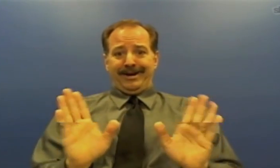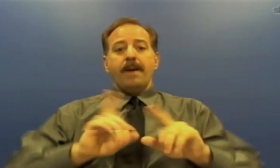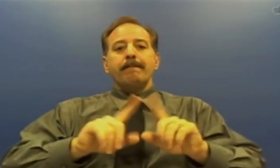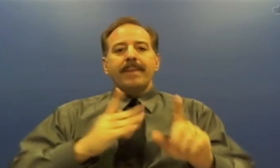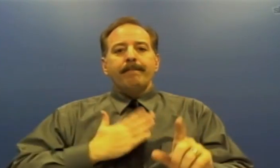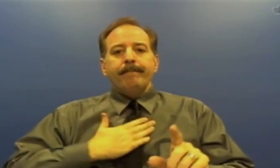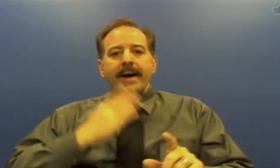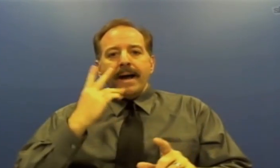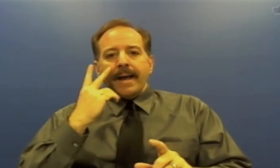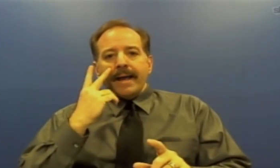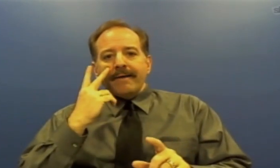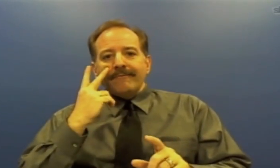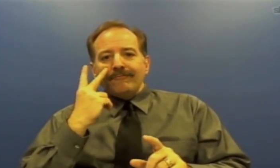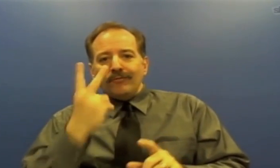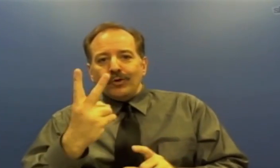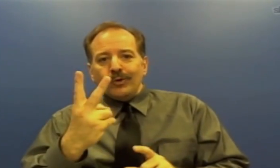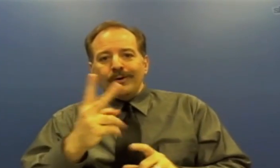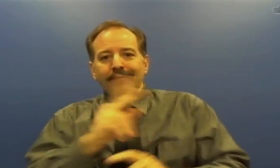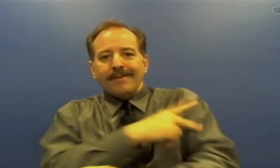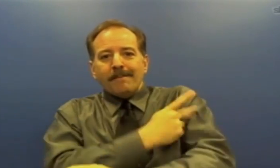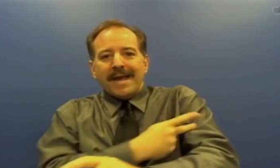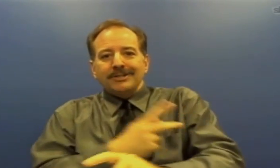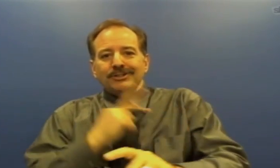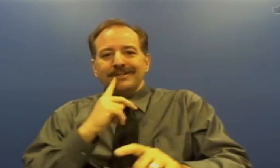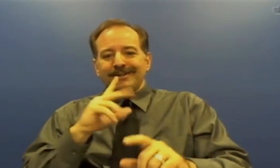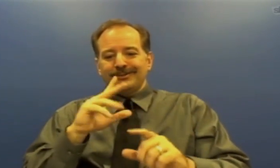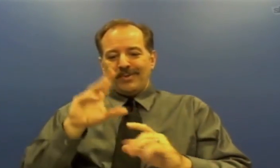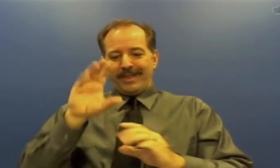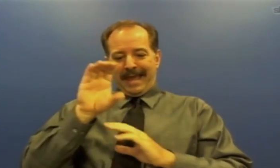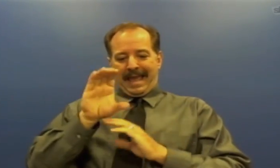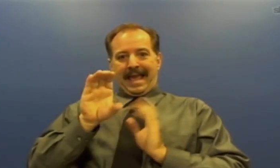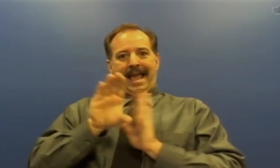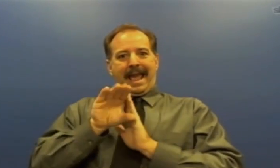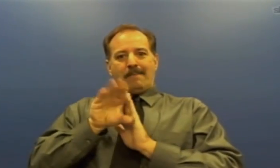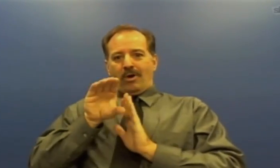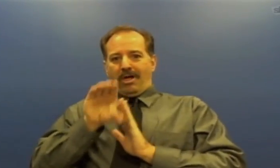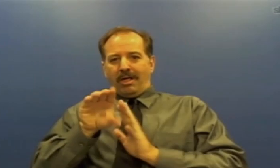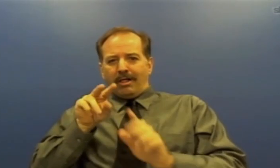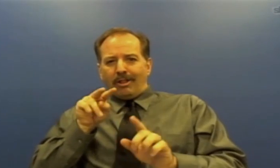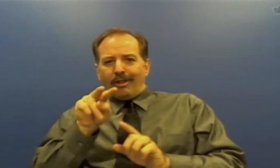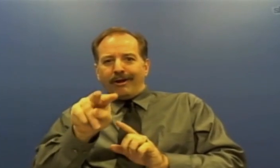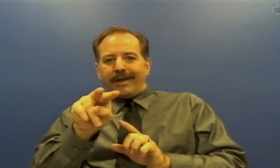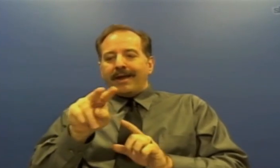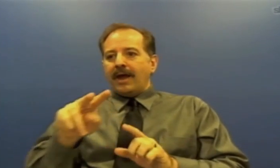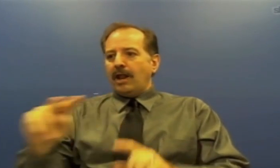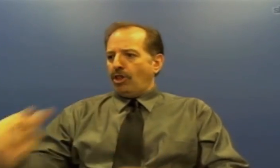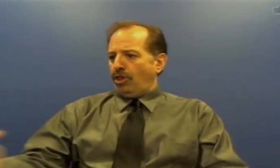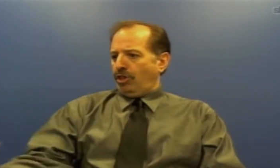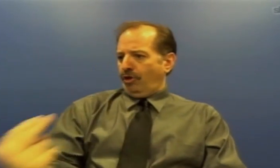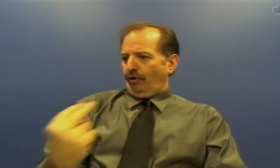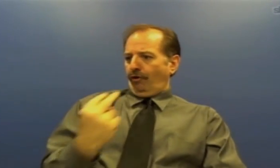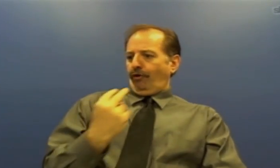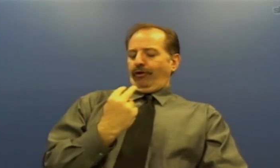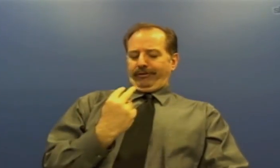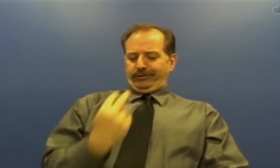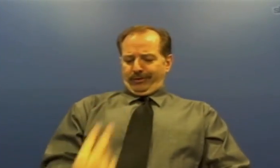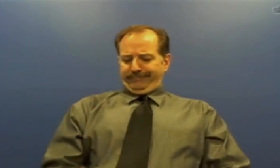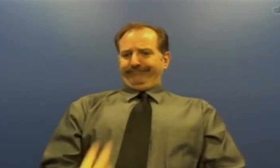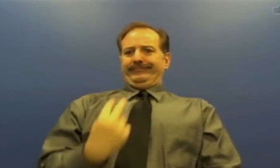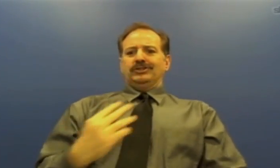course nice and clearly, but it's my ability to see what the patient is saying that can sometimes be compromised,